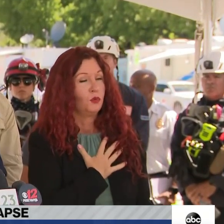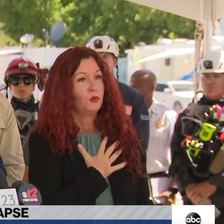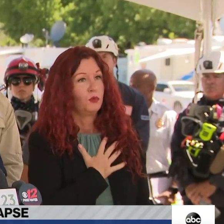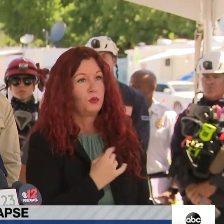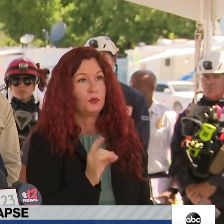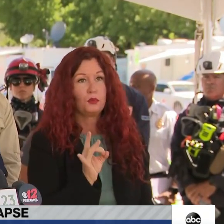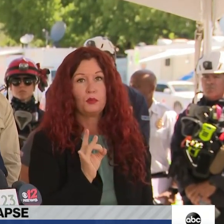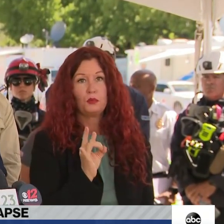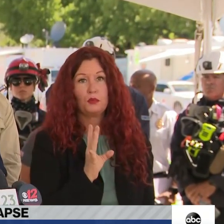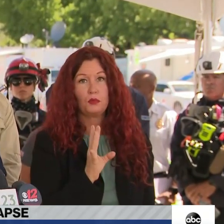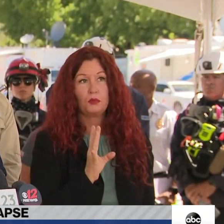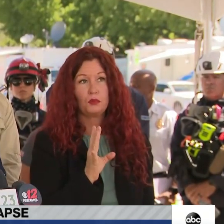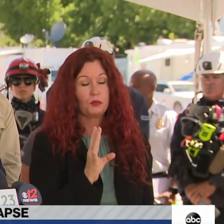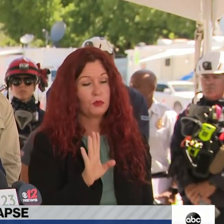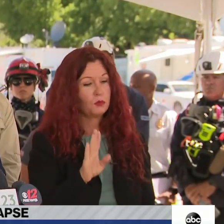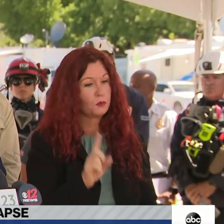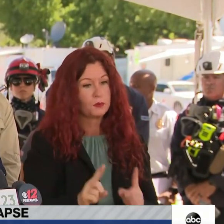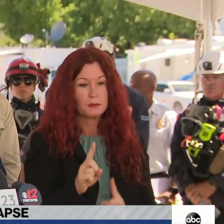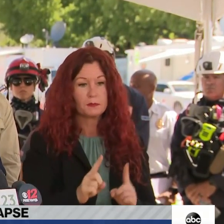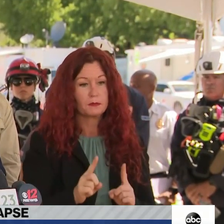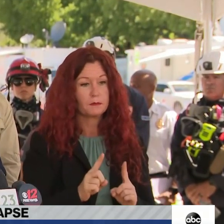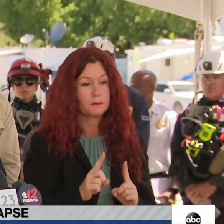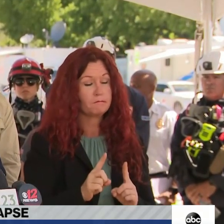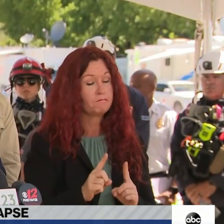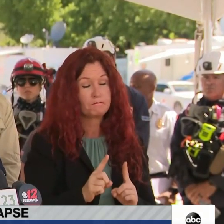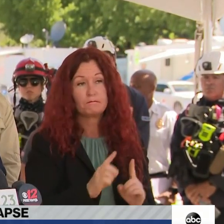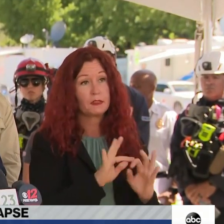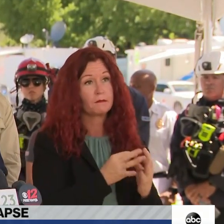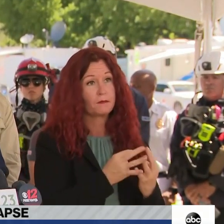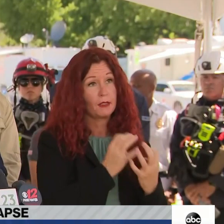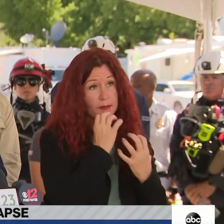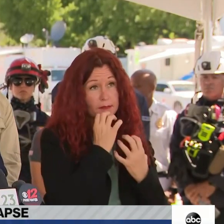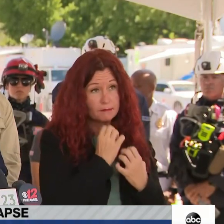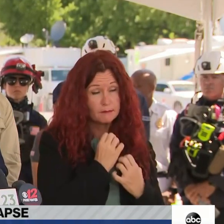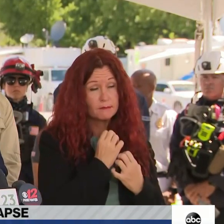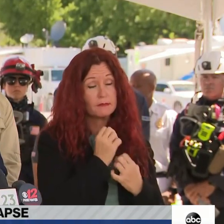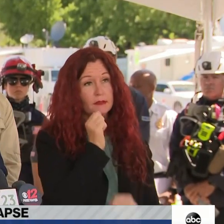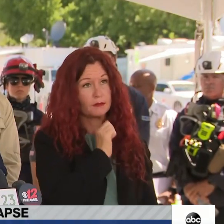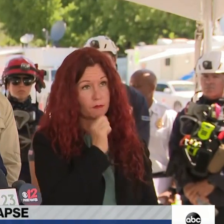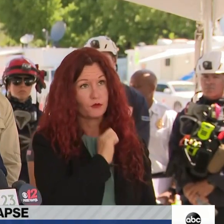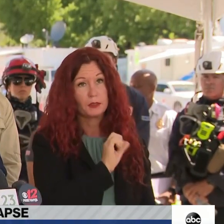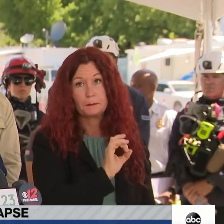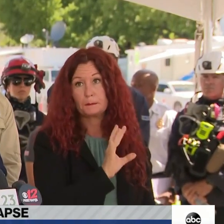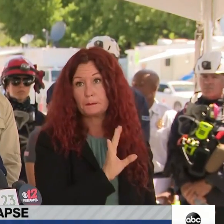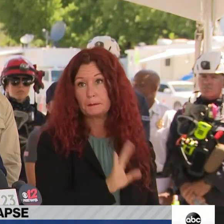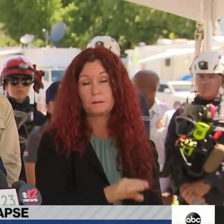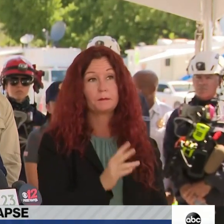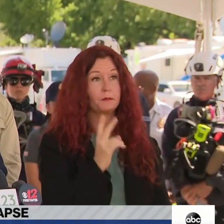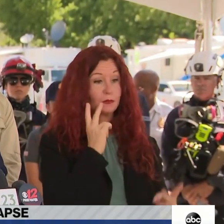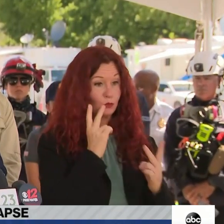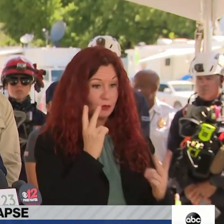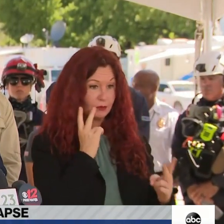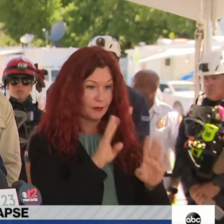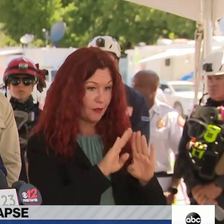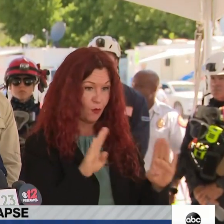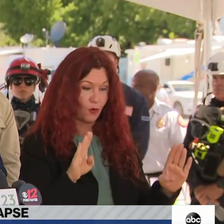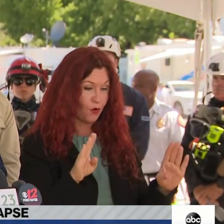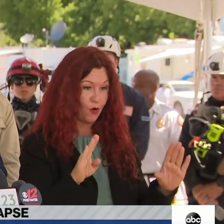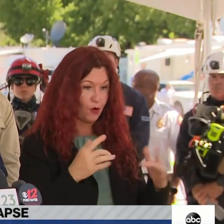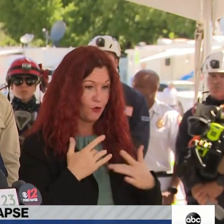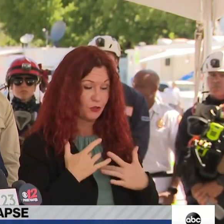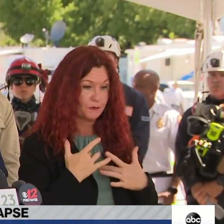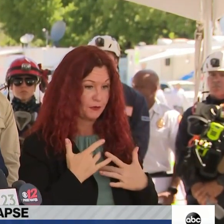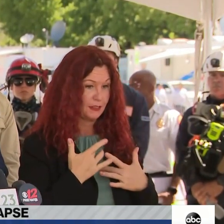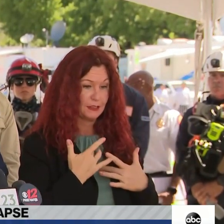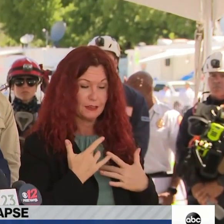friends. So it was really, moving, and you know, I look at that, and it's such